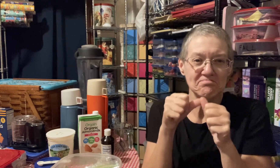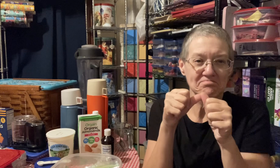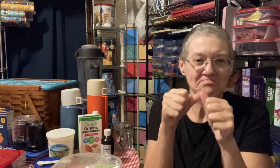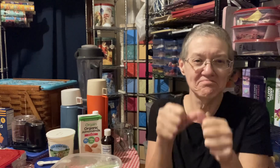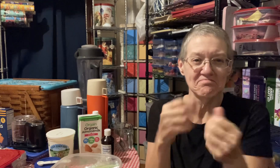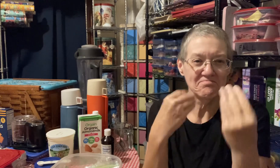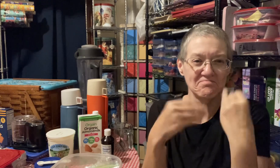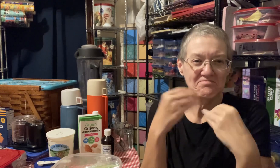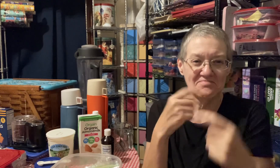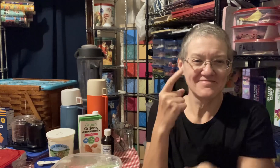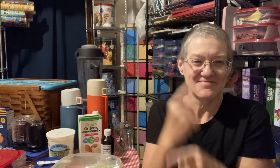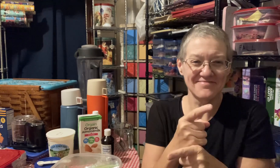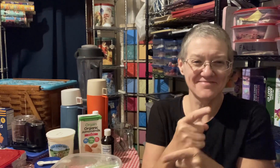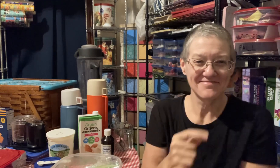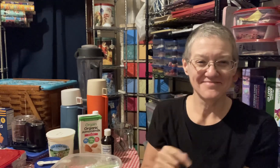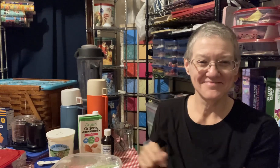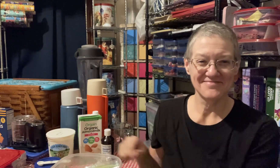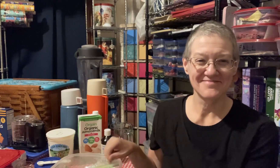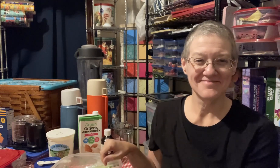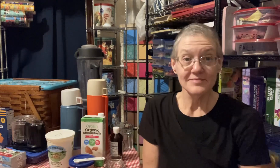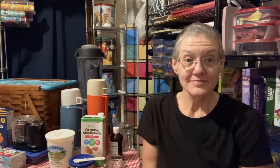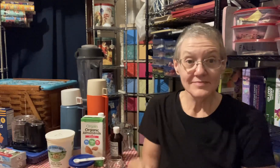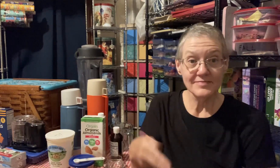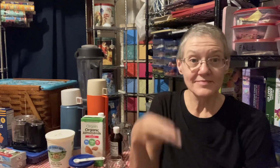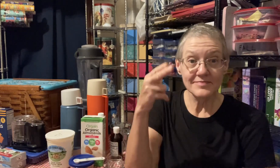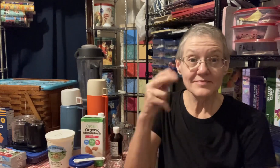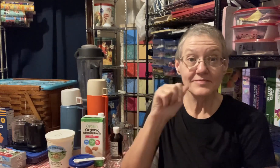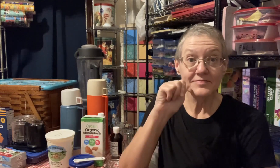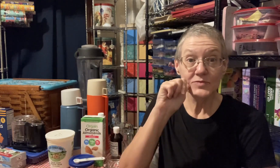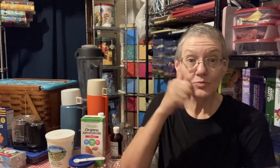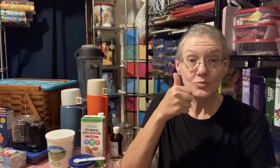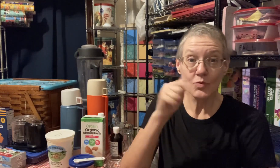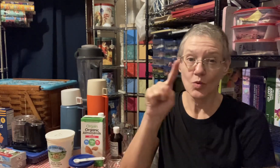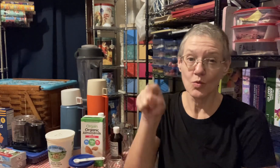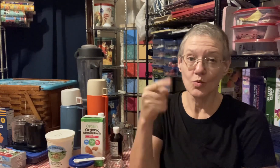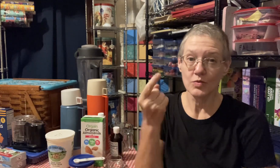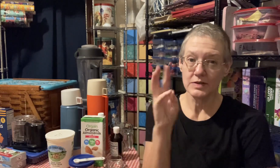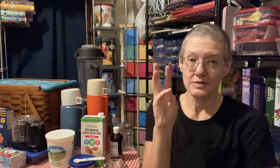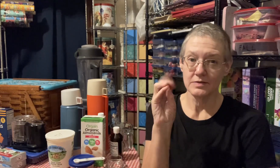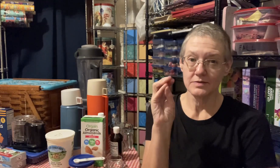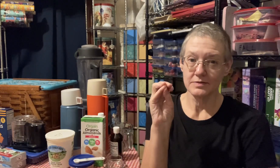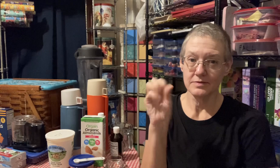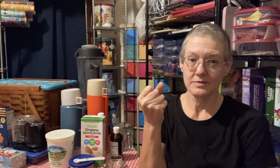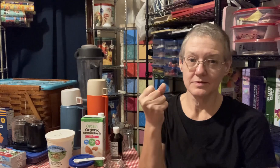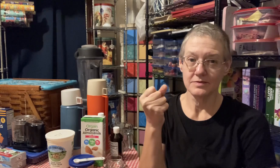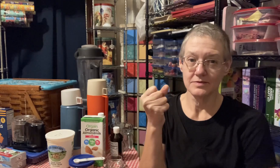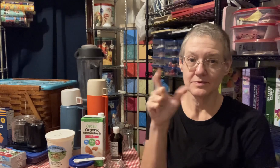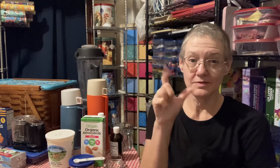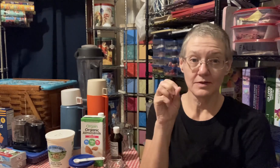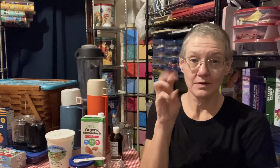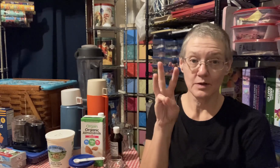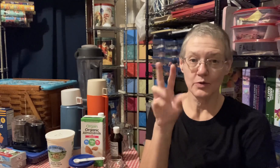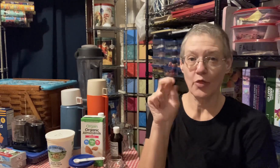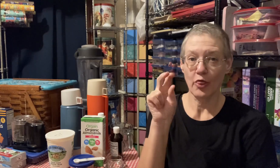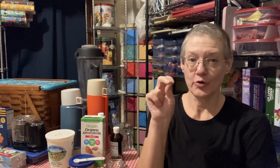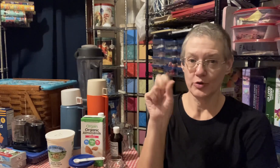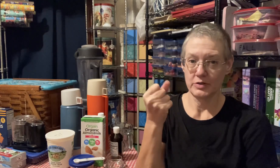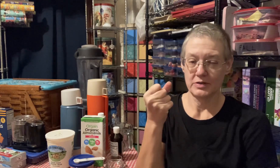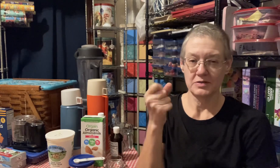portion sizes. It really helps us eat right. Now, the high tomorrow is only in the 60s and the low is in the